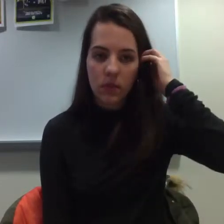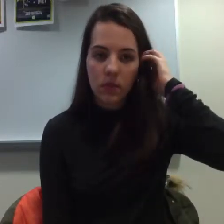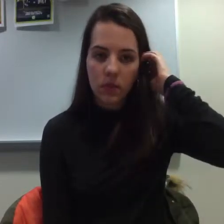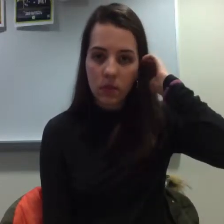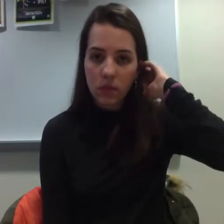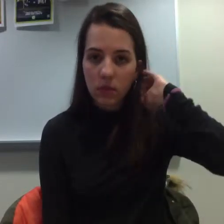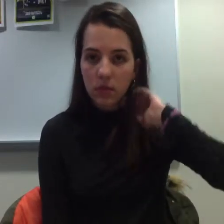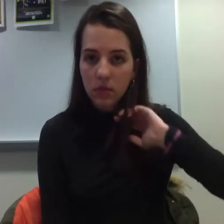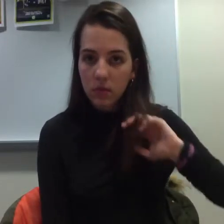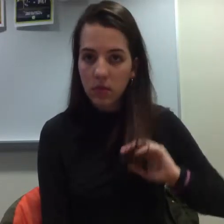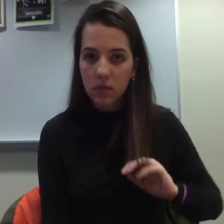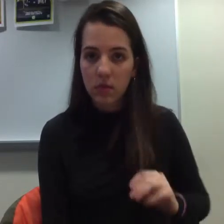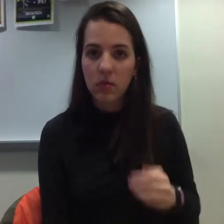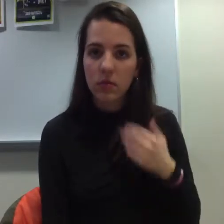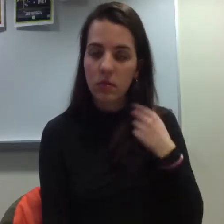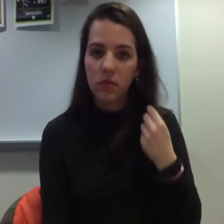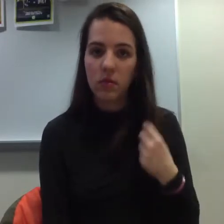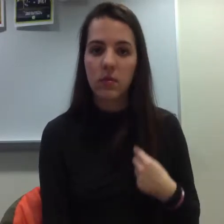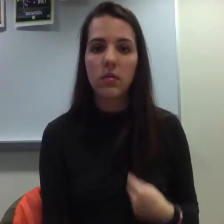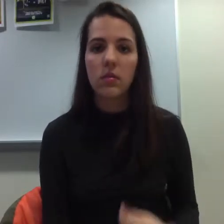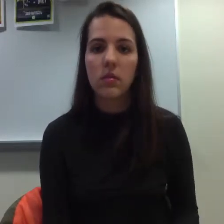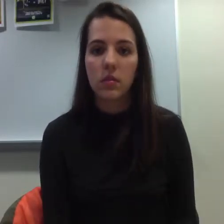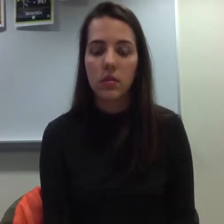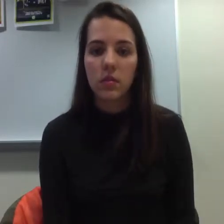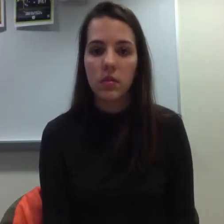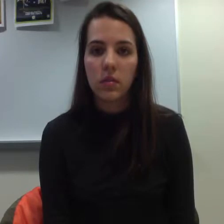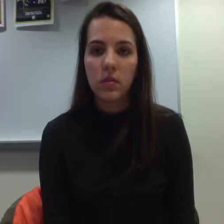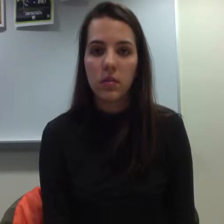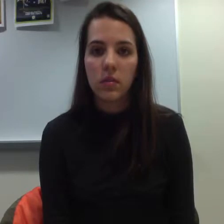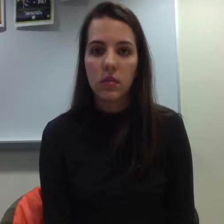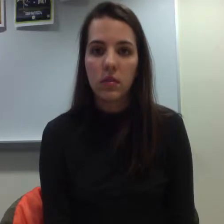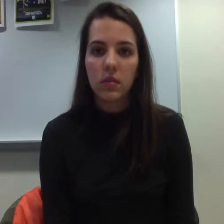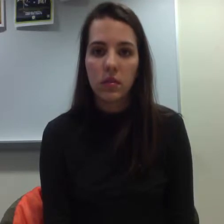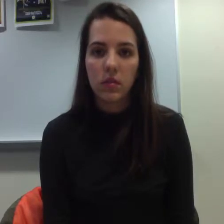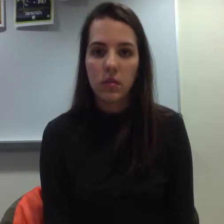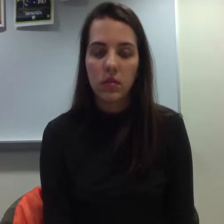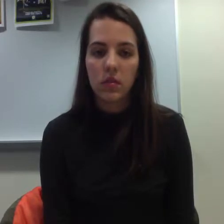to the general public, and so many of the things were lost to the family.